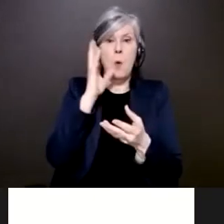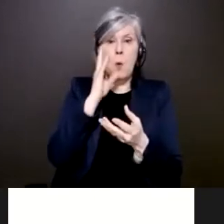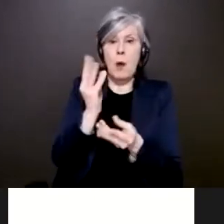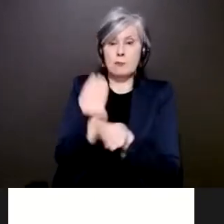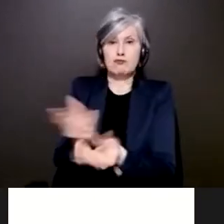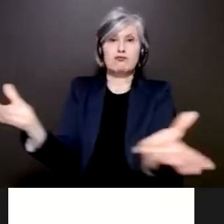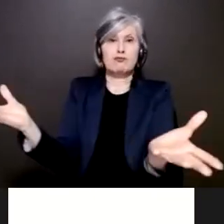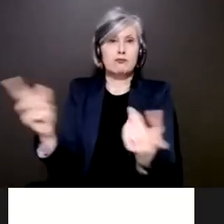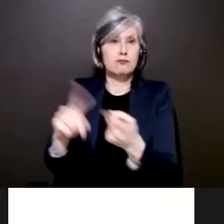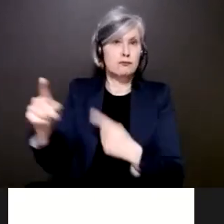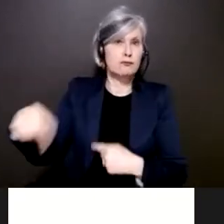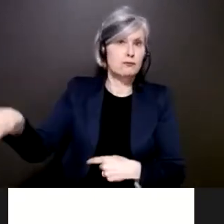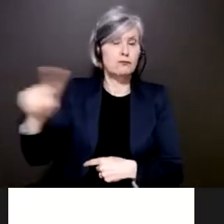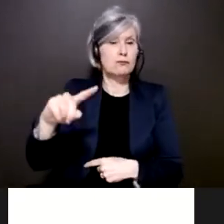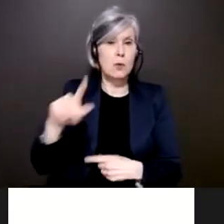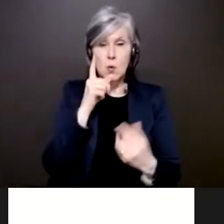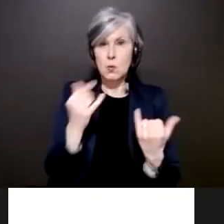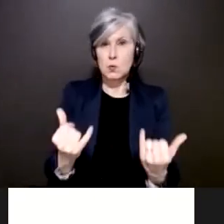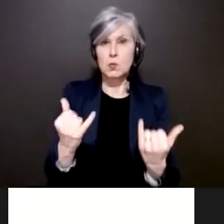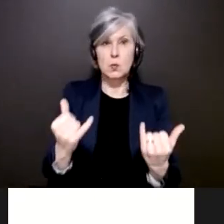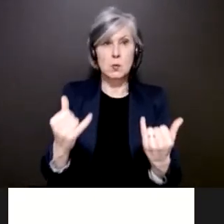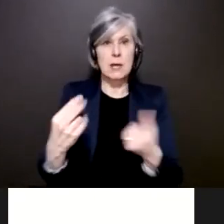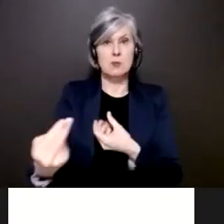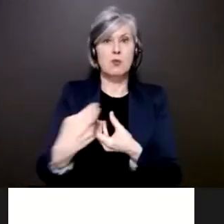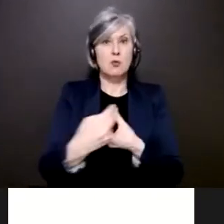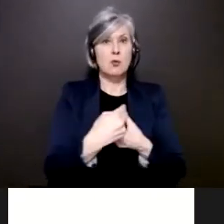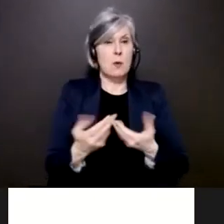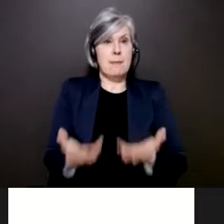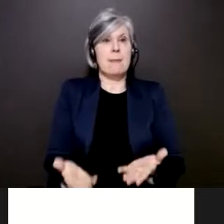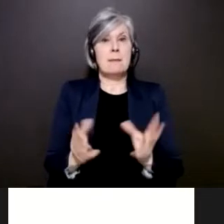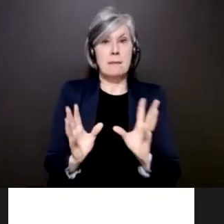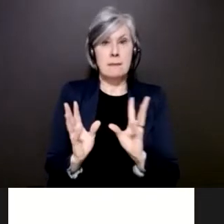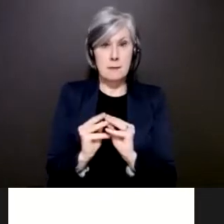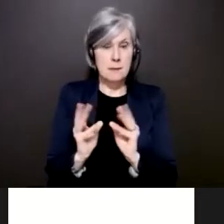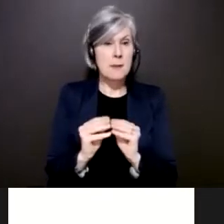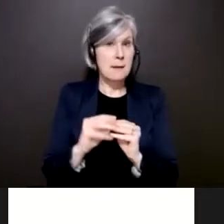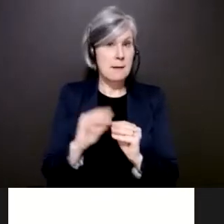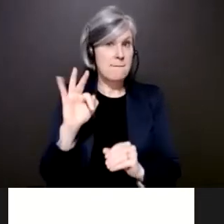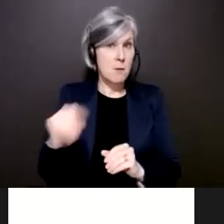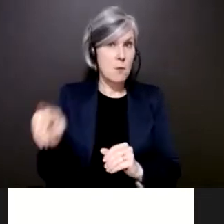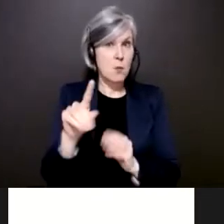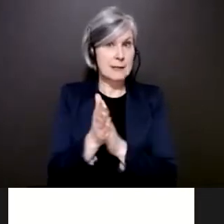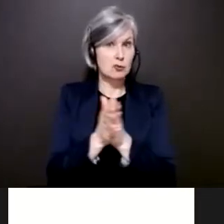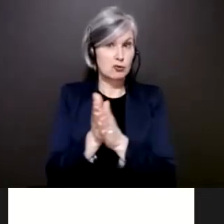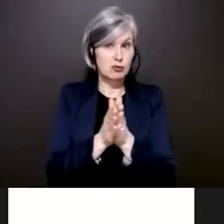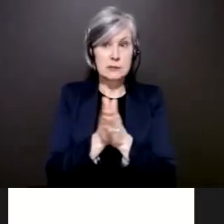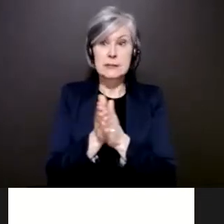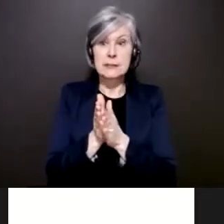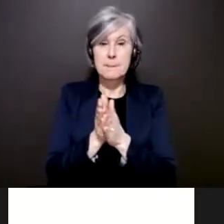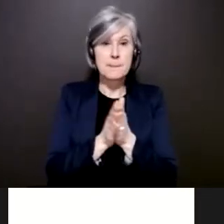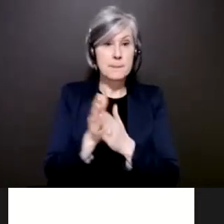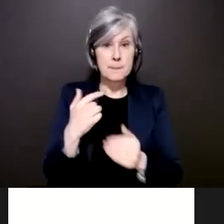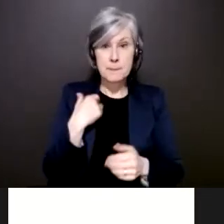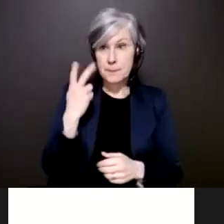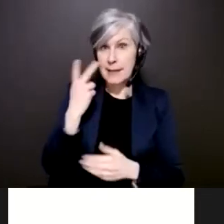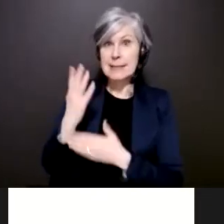with individuals here if they are interested in joining that project and initiative for people. Now, I do see some questions popping up, so I'm going to turn it over to Laura